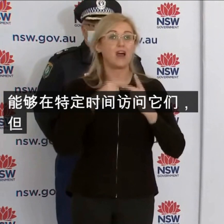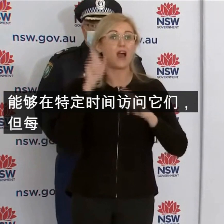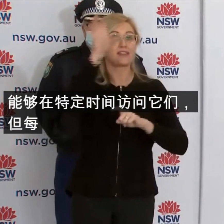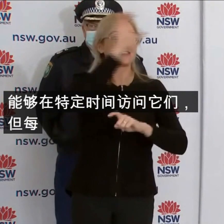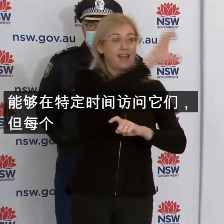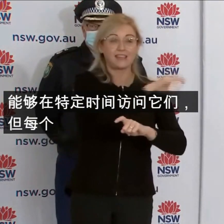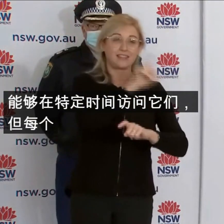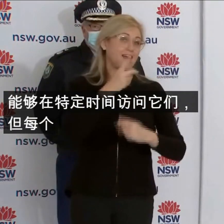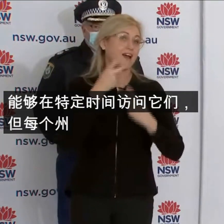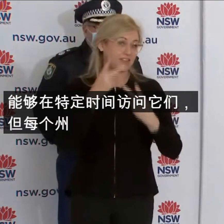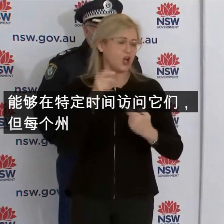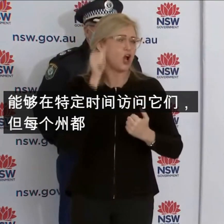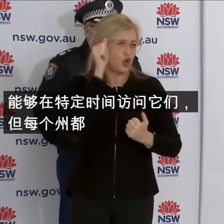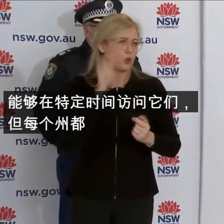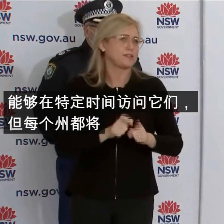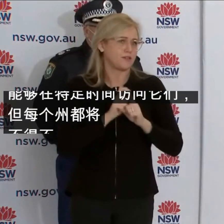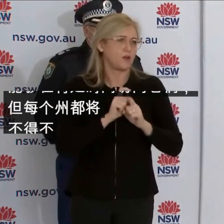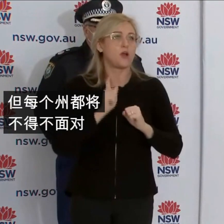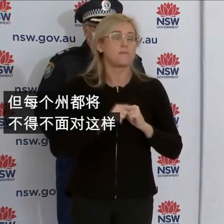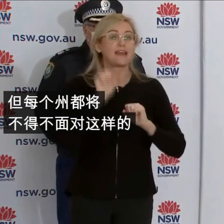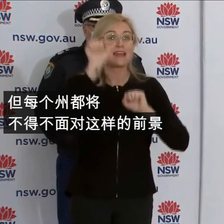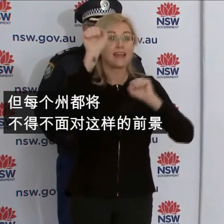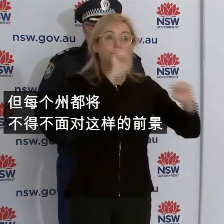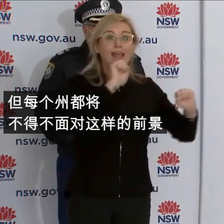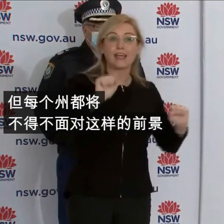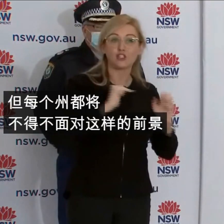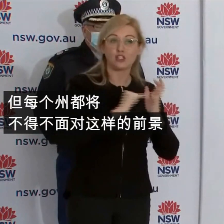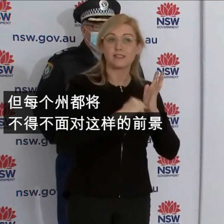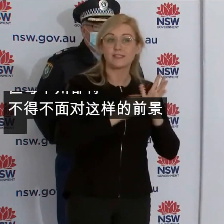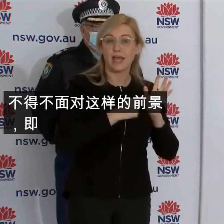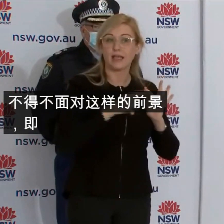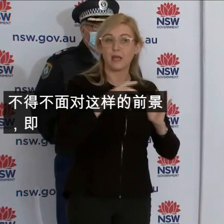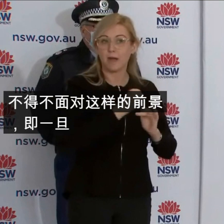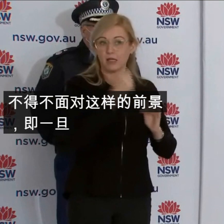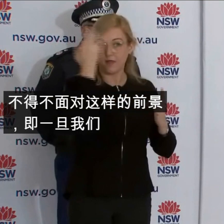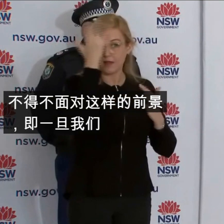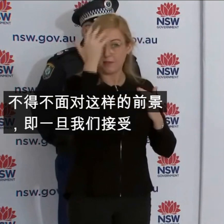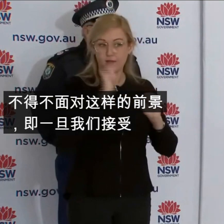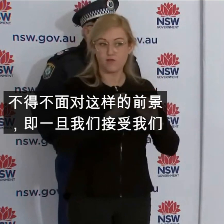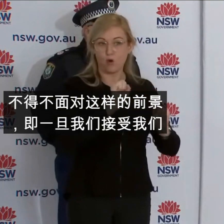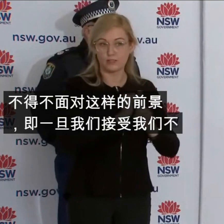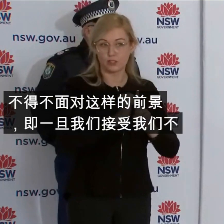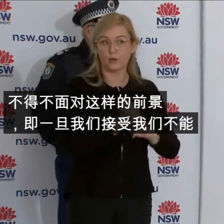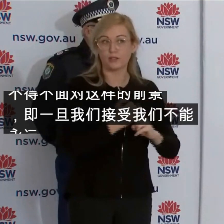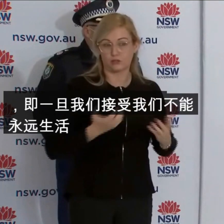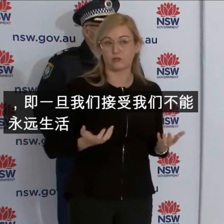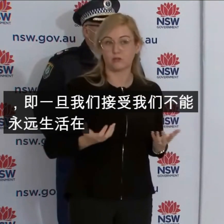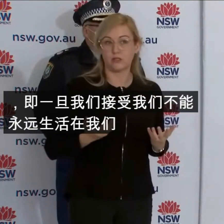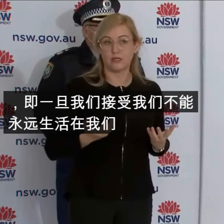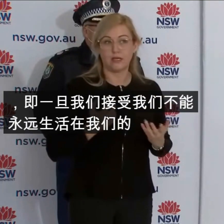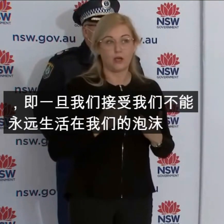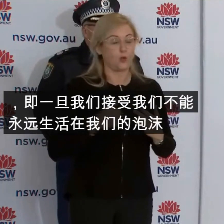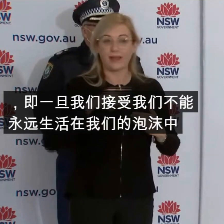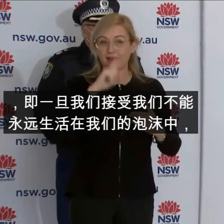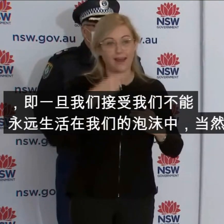particular times. But every state is going to have to confront the prospect that once we accept that we can't live in our